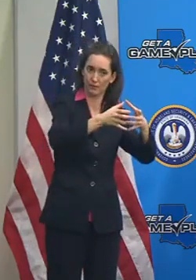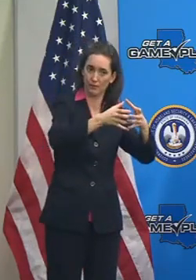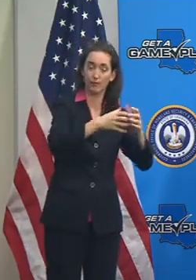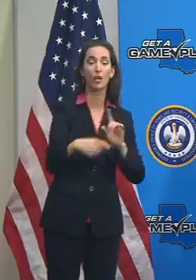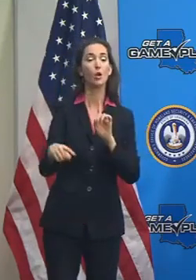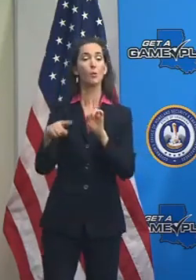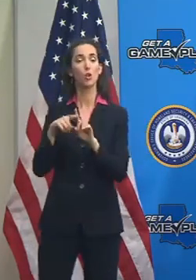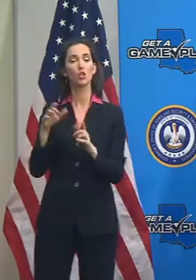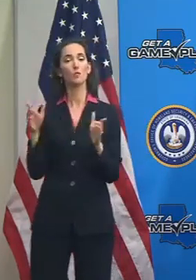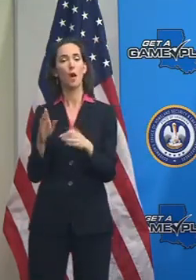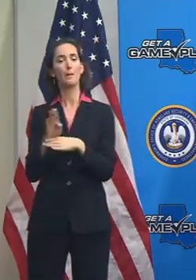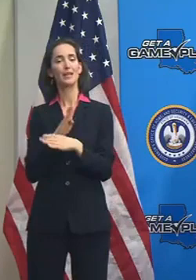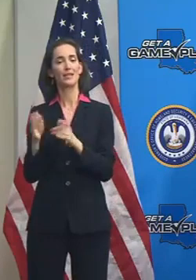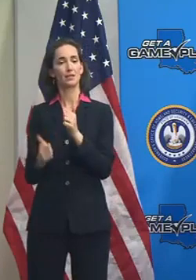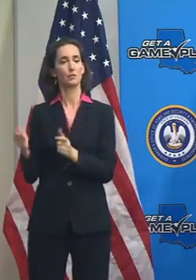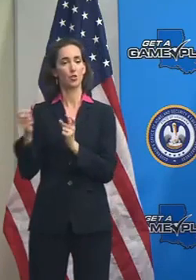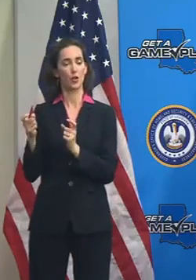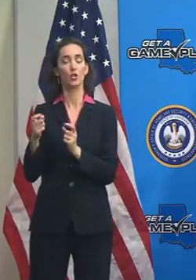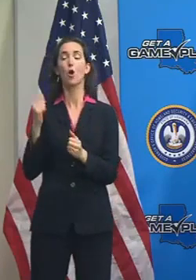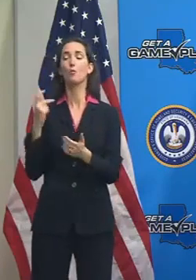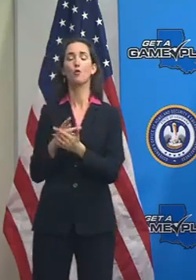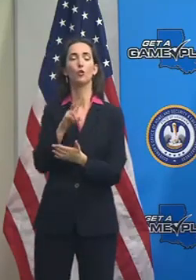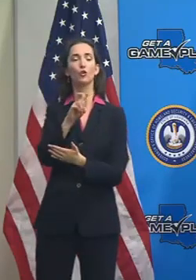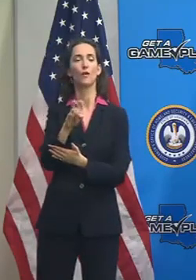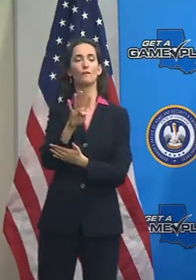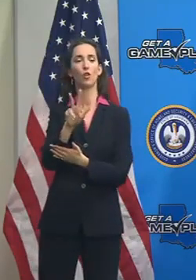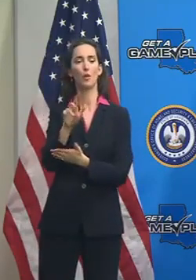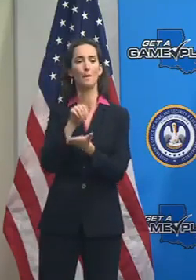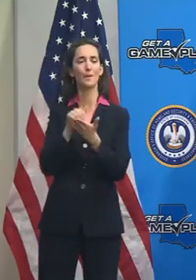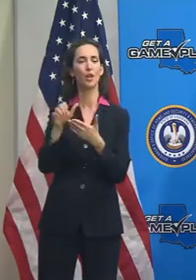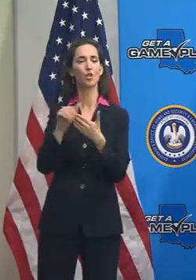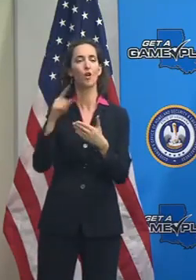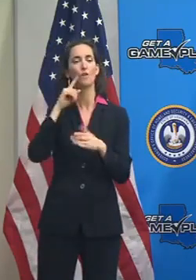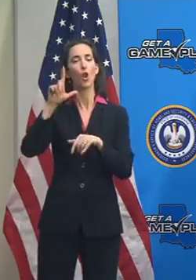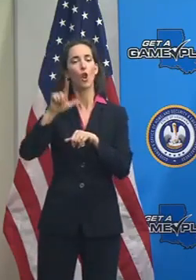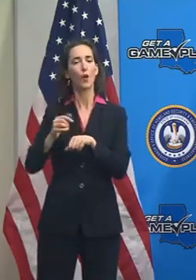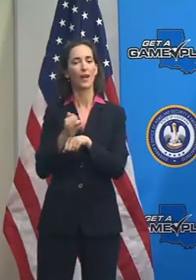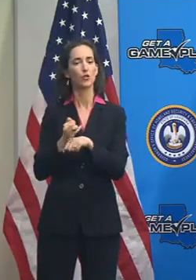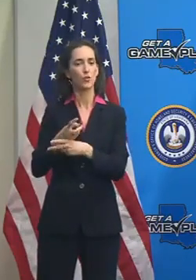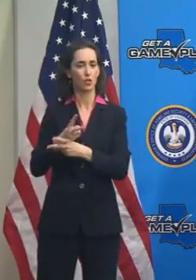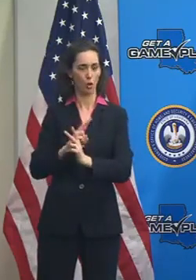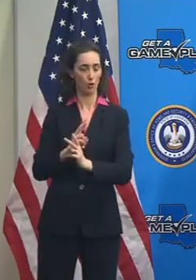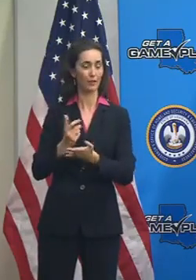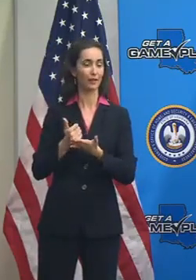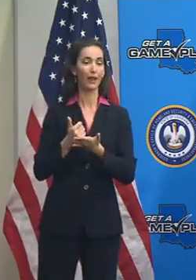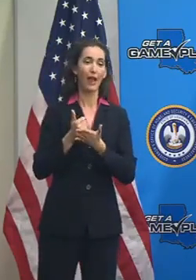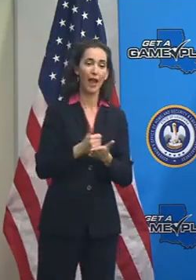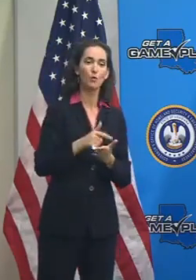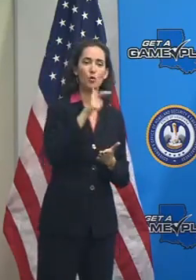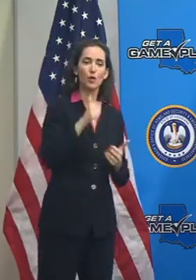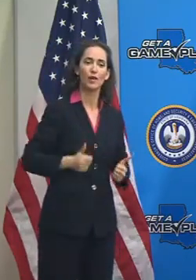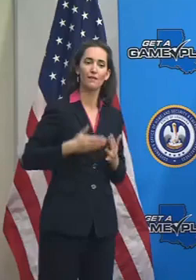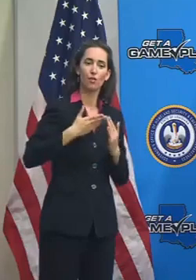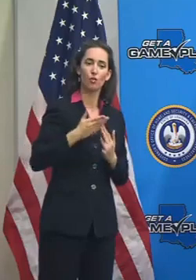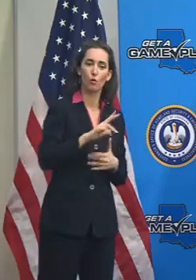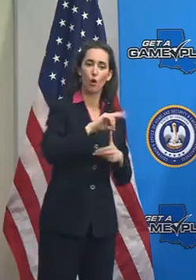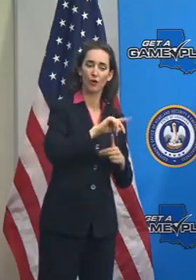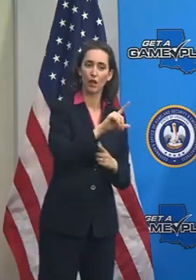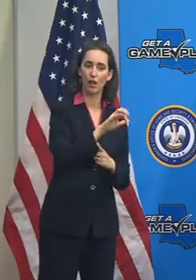Business Administration has approved $243 million in low-interest loans to help Louisiana hurricane survivors